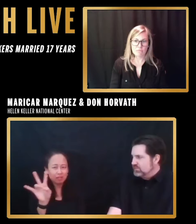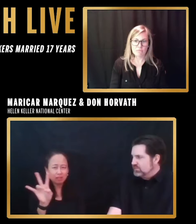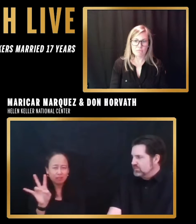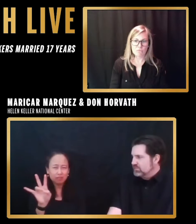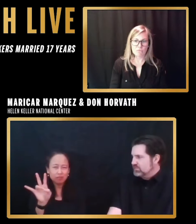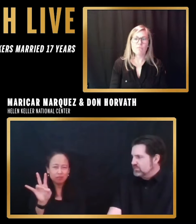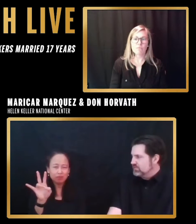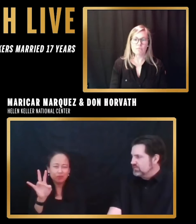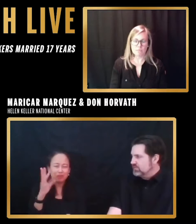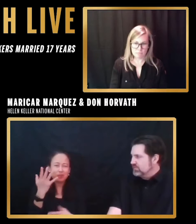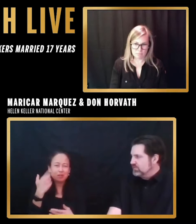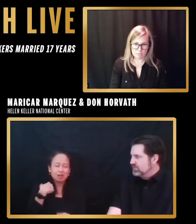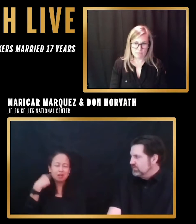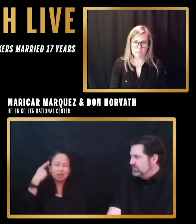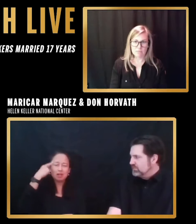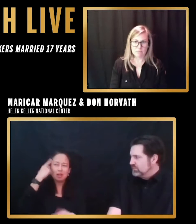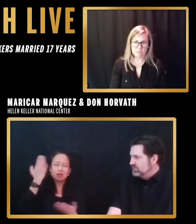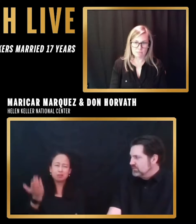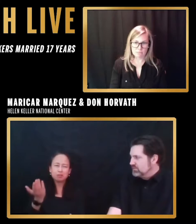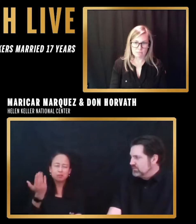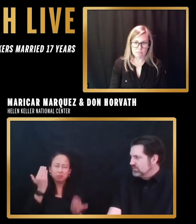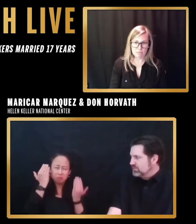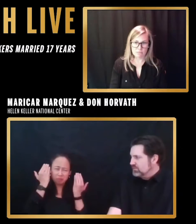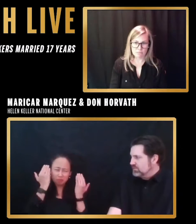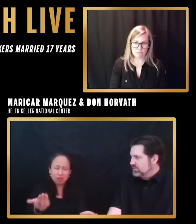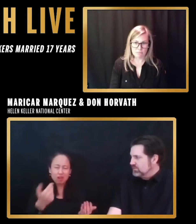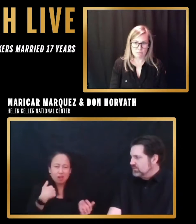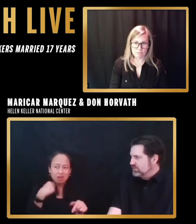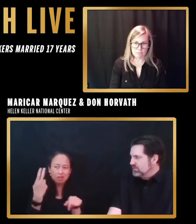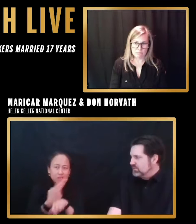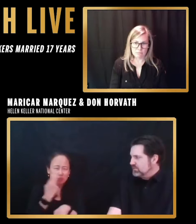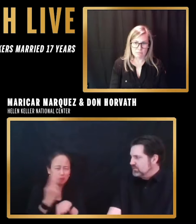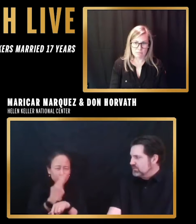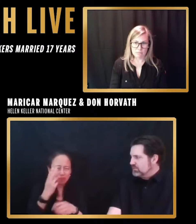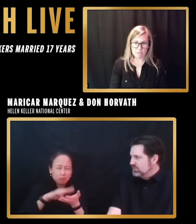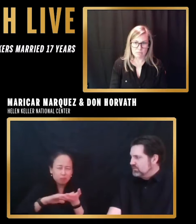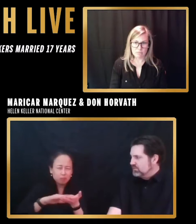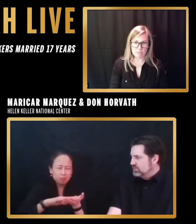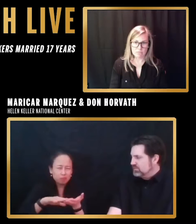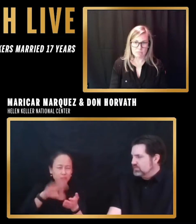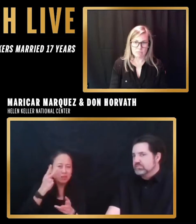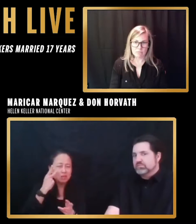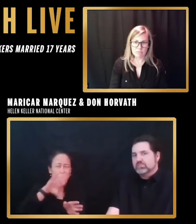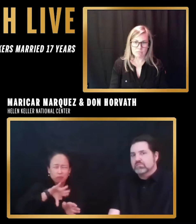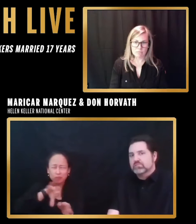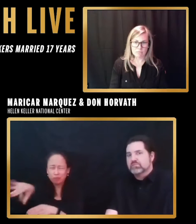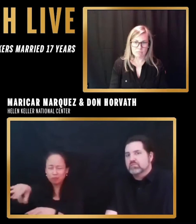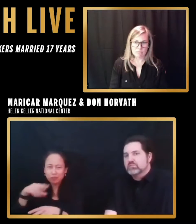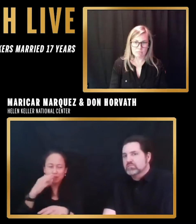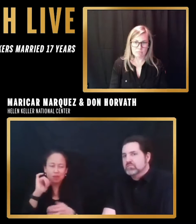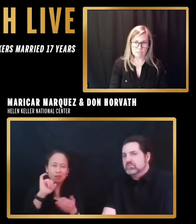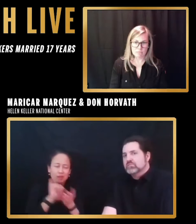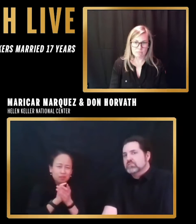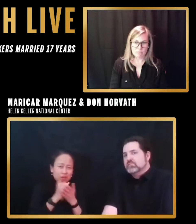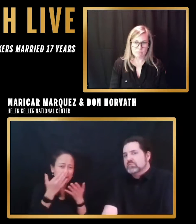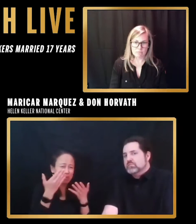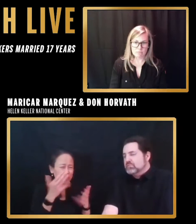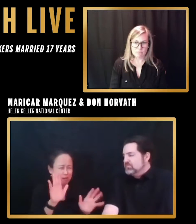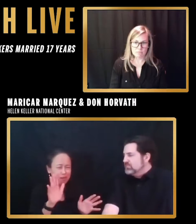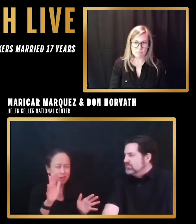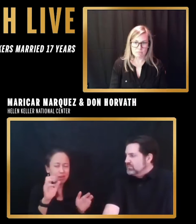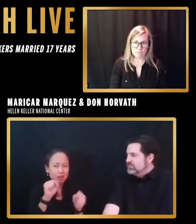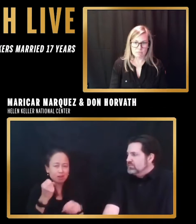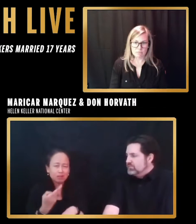to large print first, so I was able to read some of the middle Harry Potter books in large print, and by the time Harry Potter 7 came out, I had to read it completely in